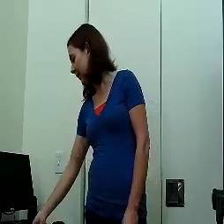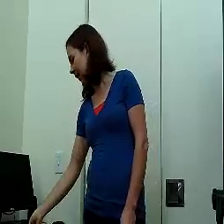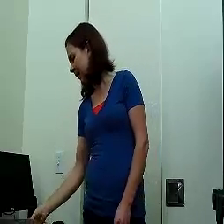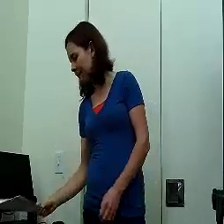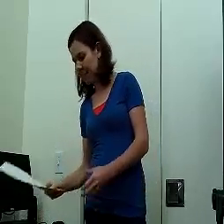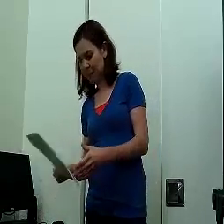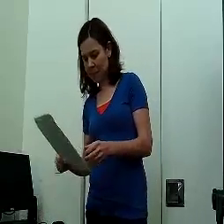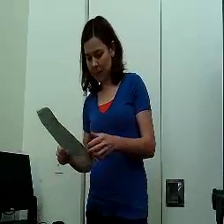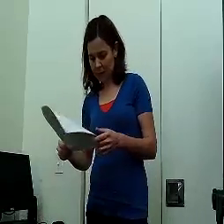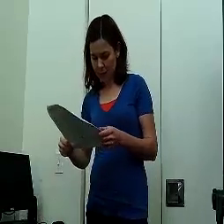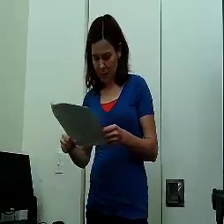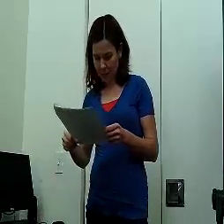the end.